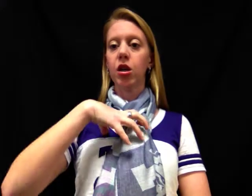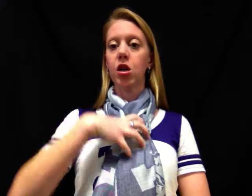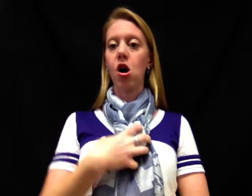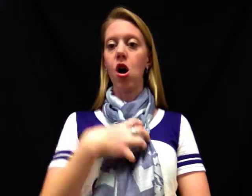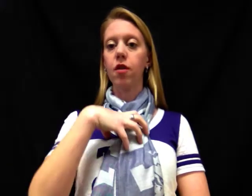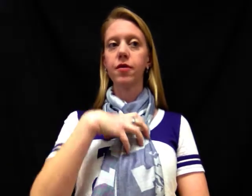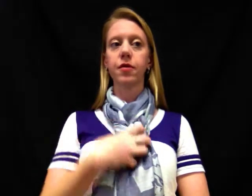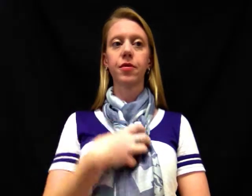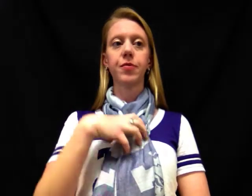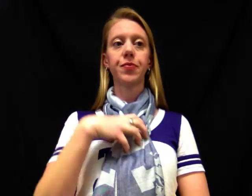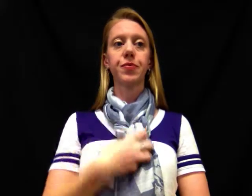cough,